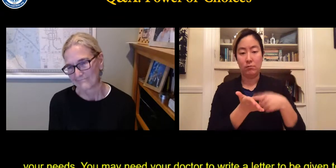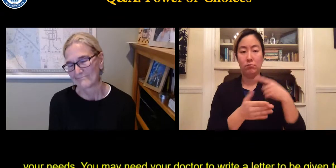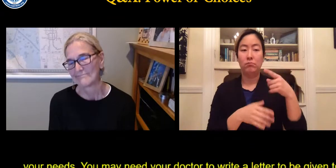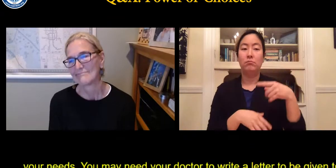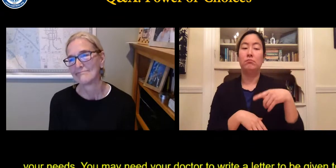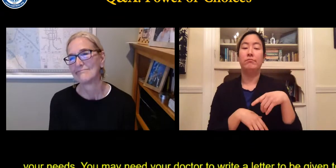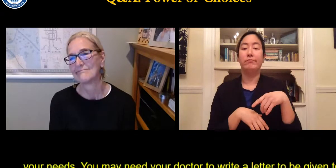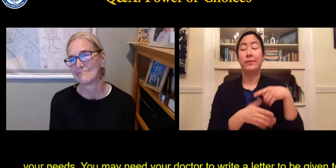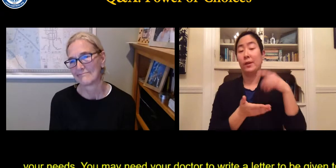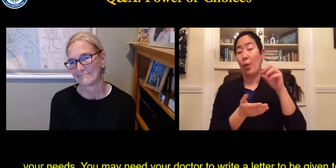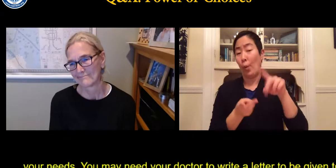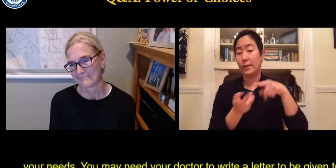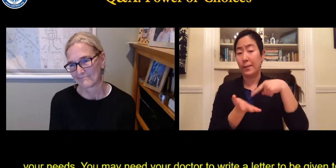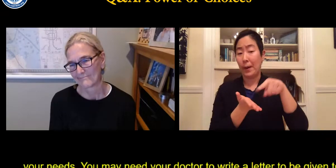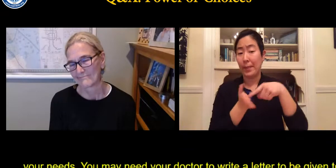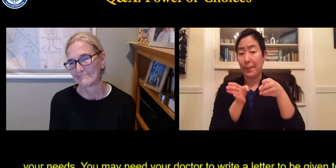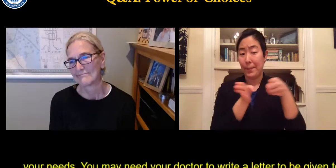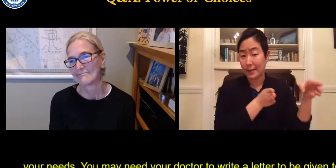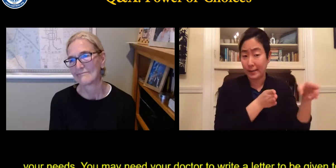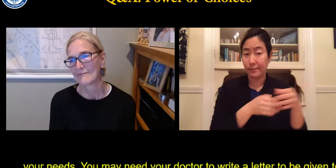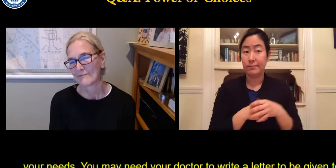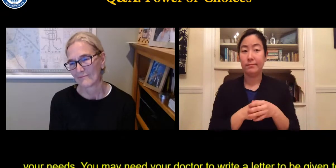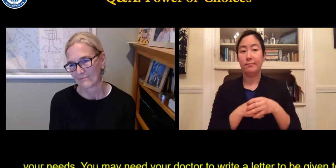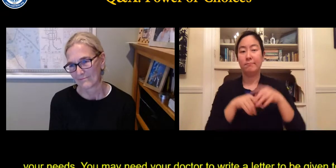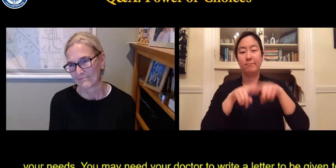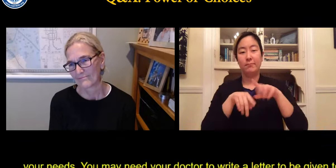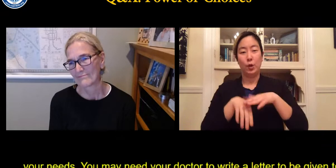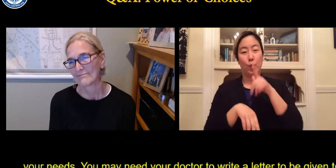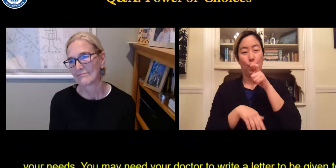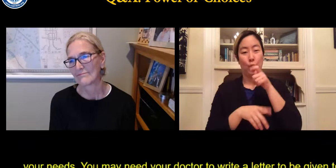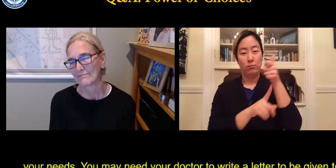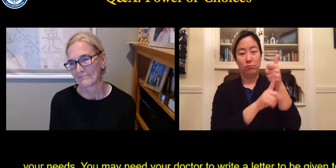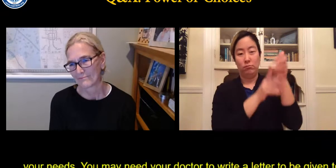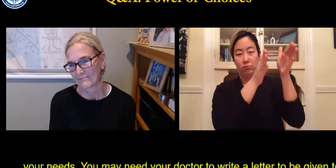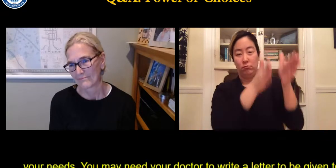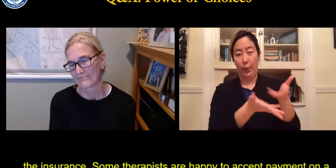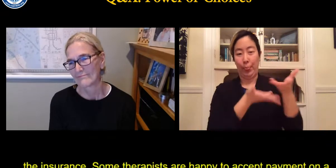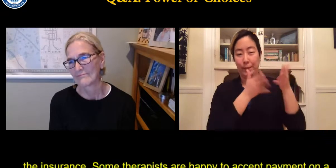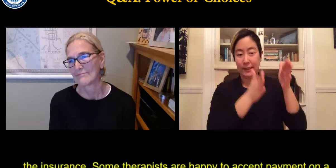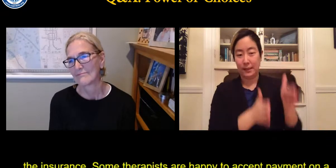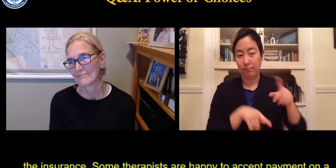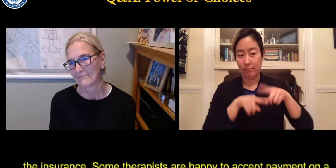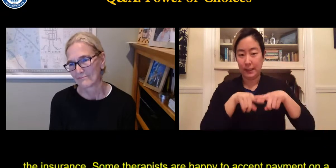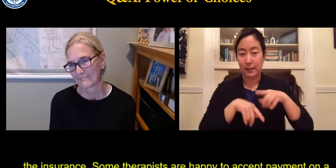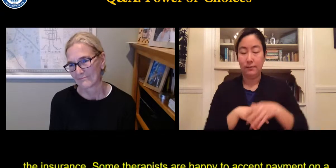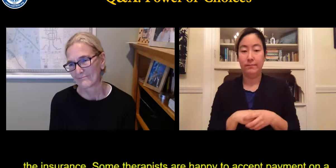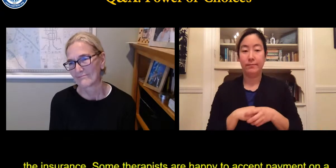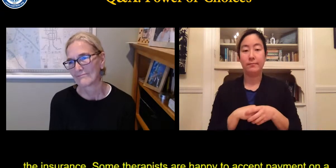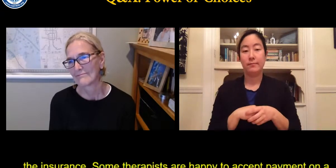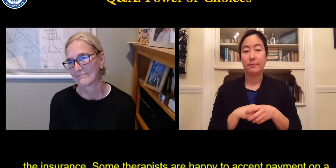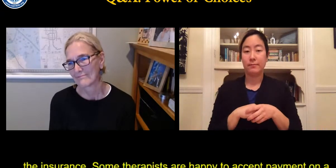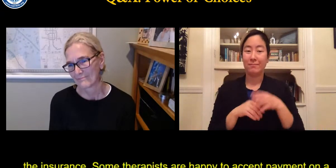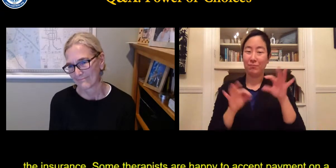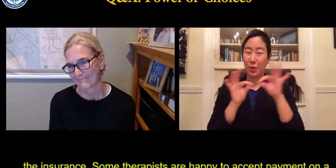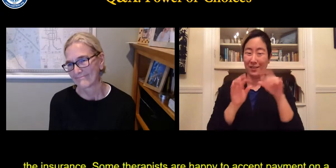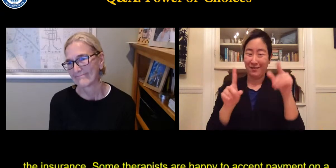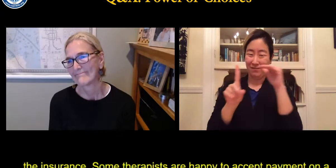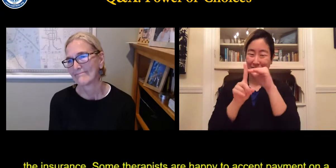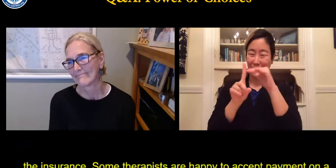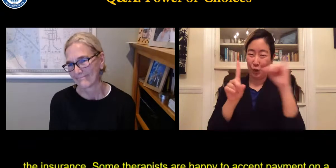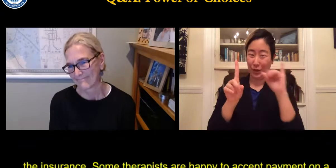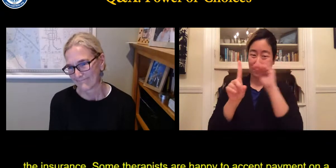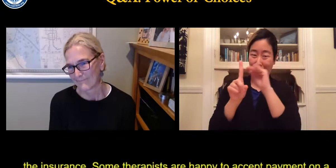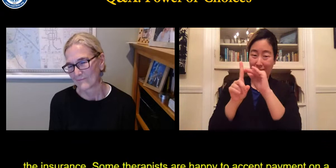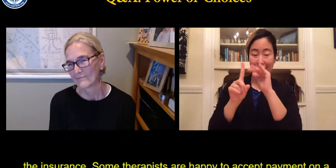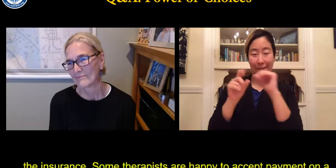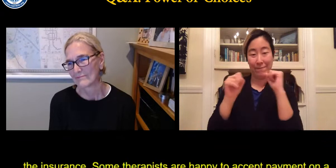accept a payment on a sliding scale, which means they'll change the fee depending on your income, or some will select the payment